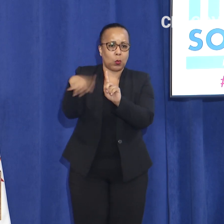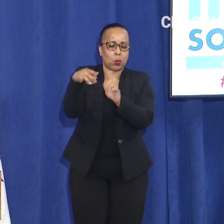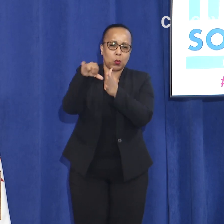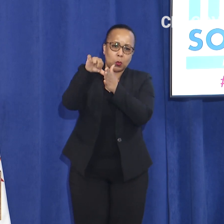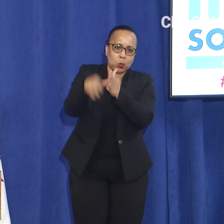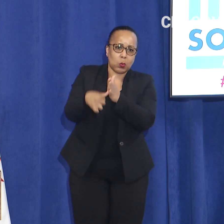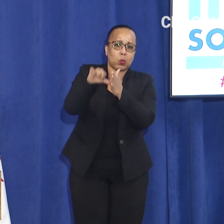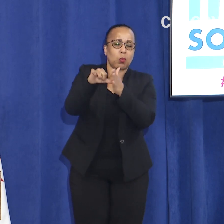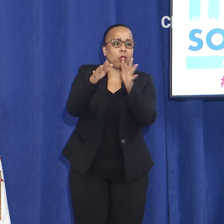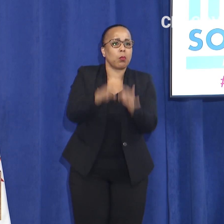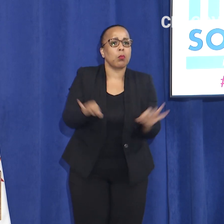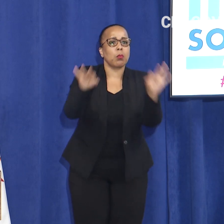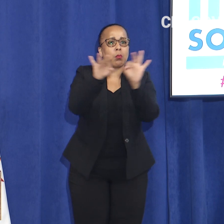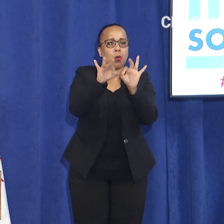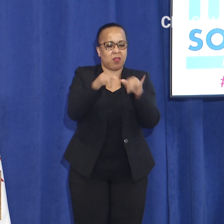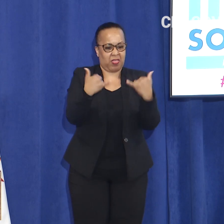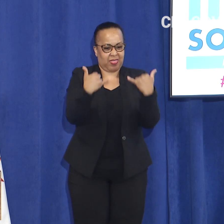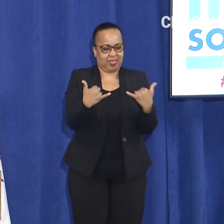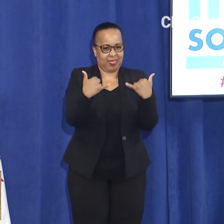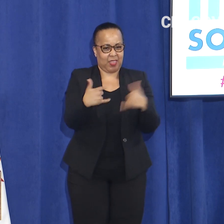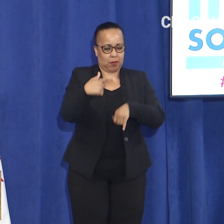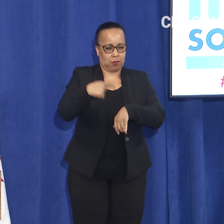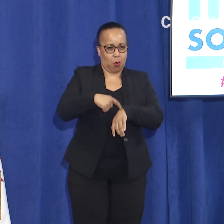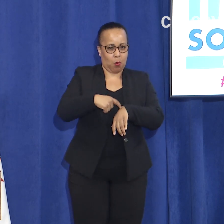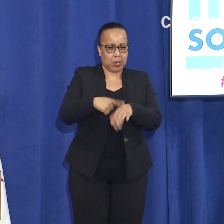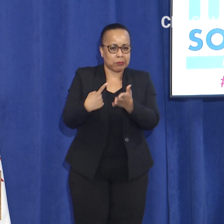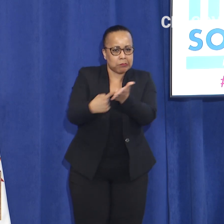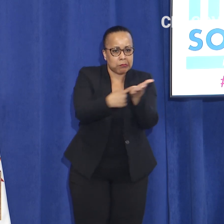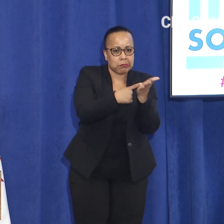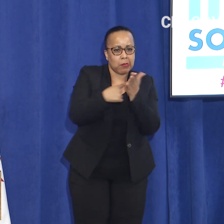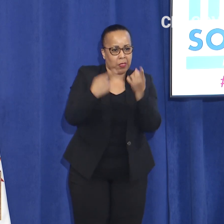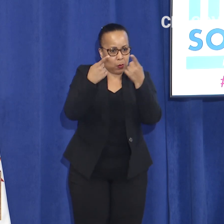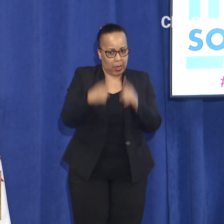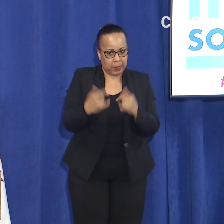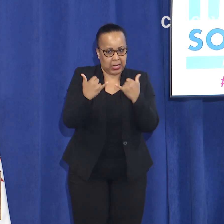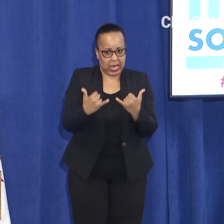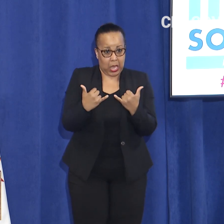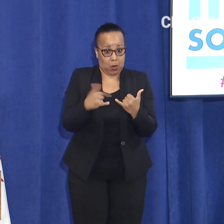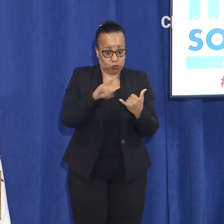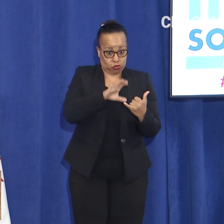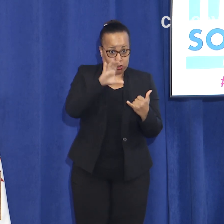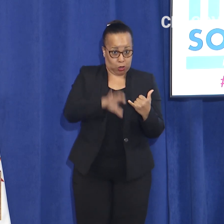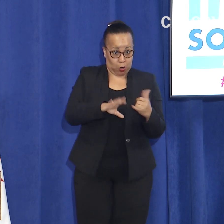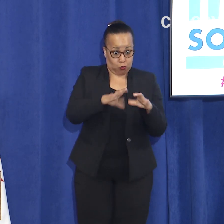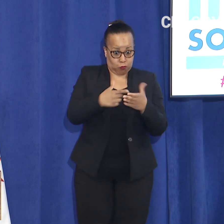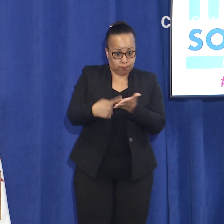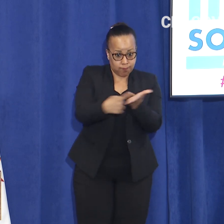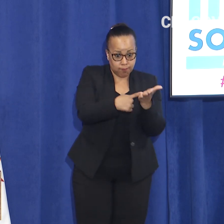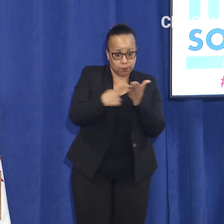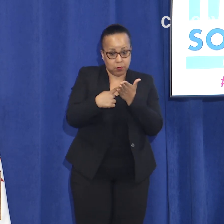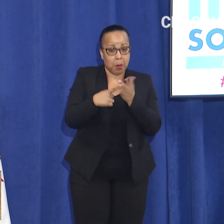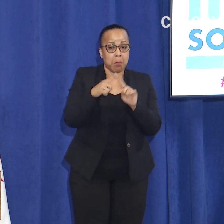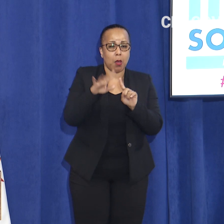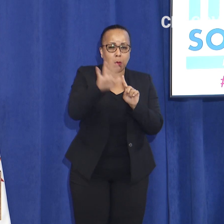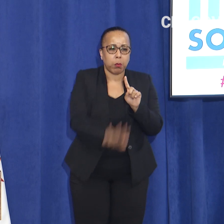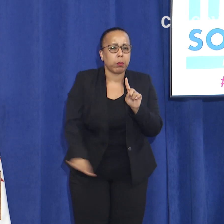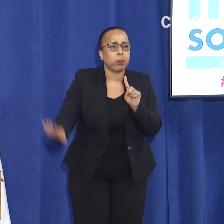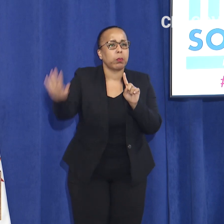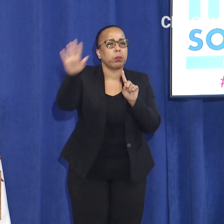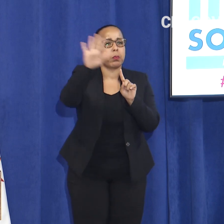the importance of this moment and the conversations that are happening not only here in Chicago, but really across the